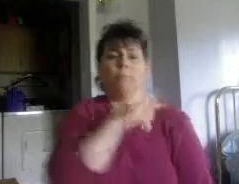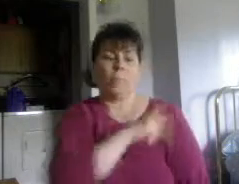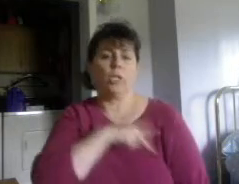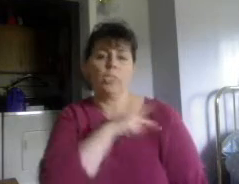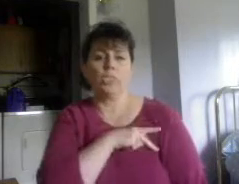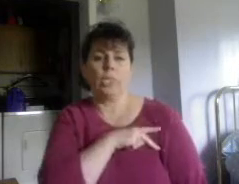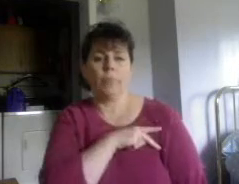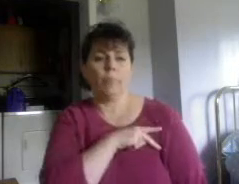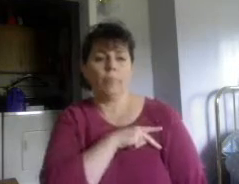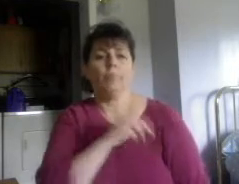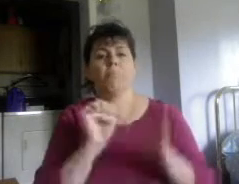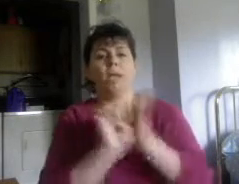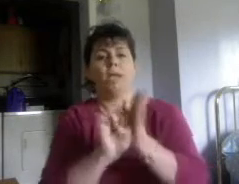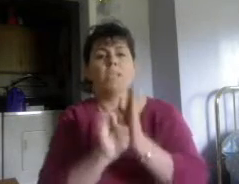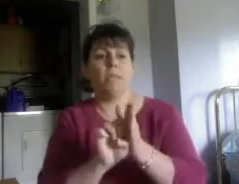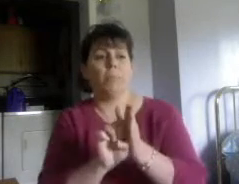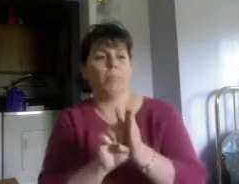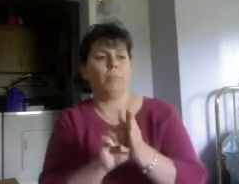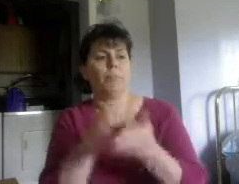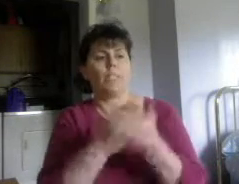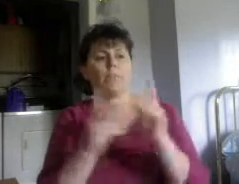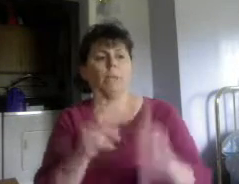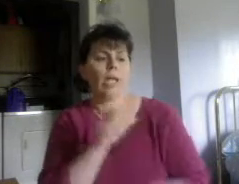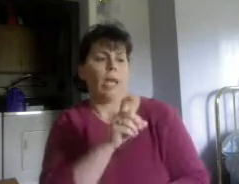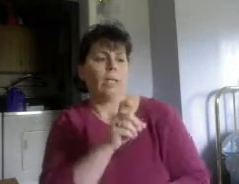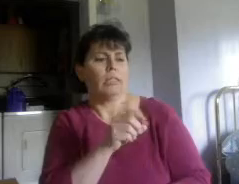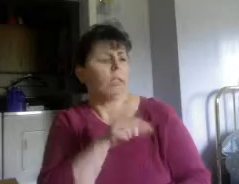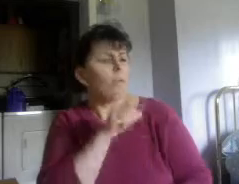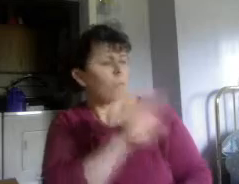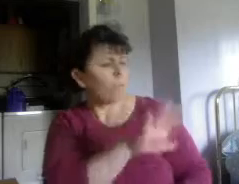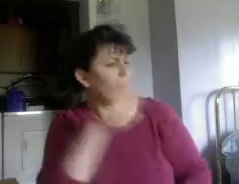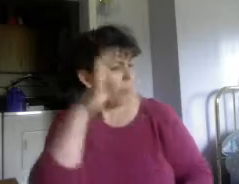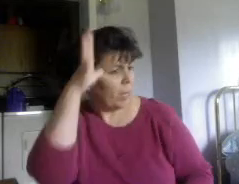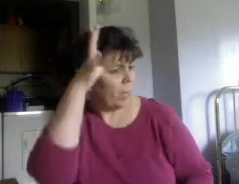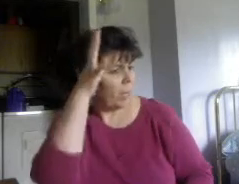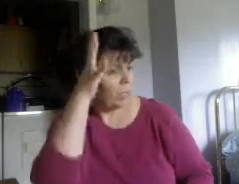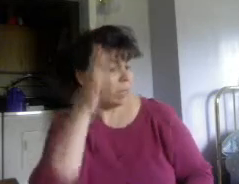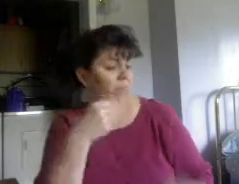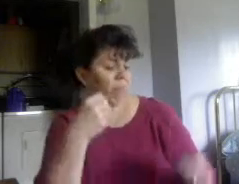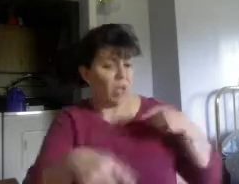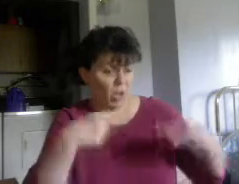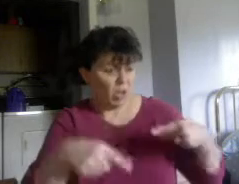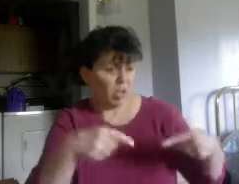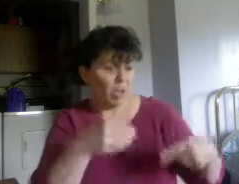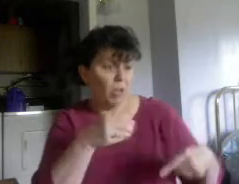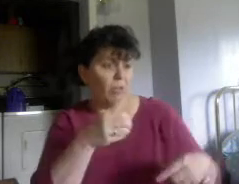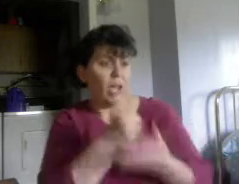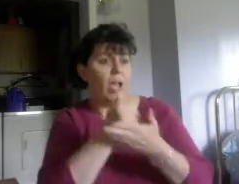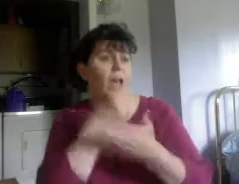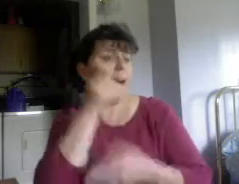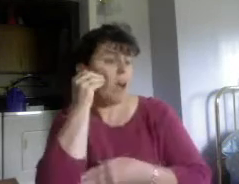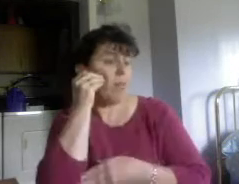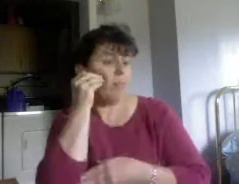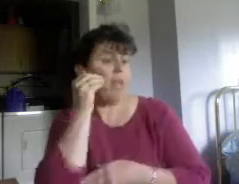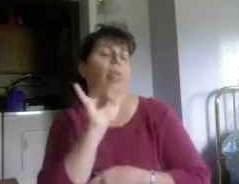home? Or have you ever been kicked out of school? These kinds of boundaries are called personal boundaries. We